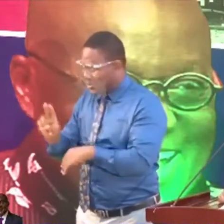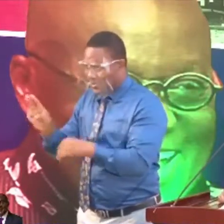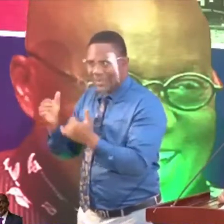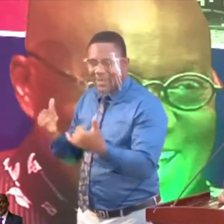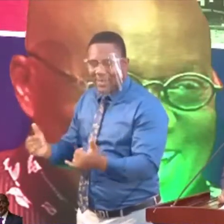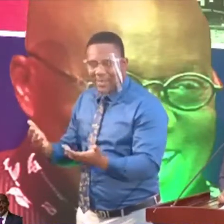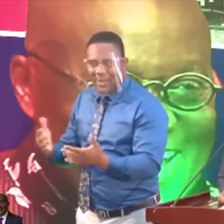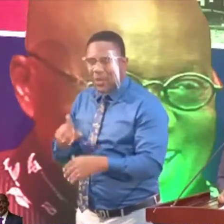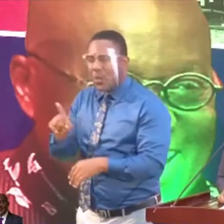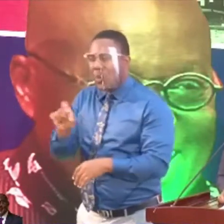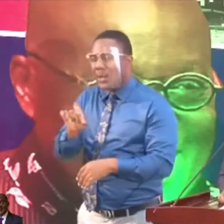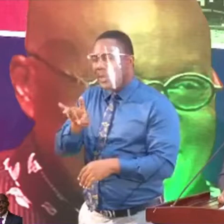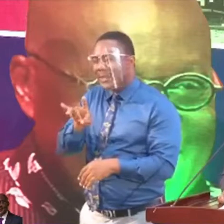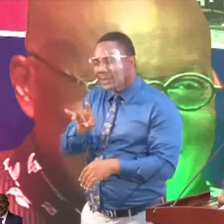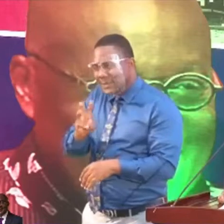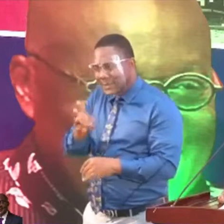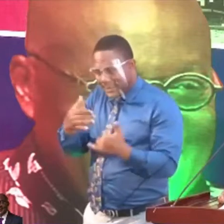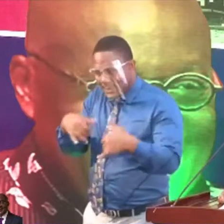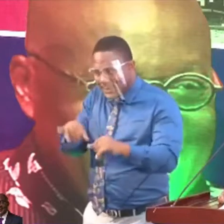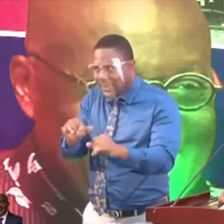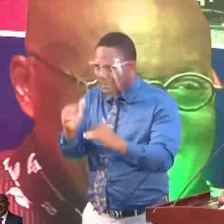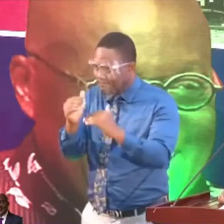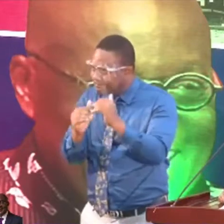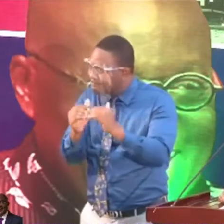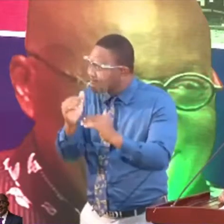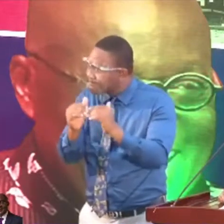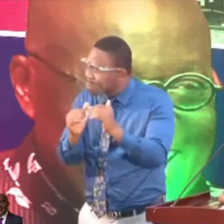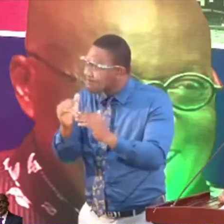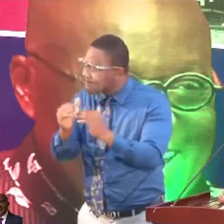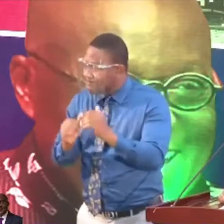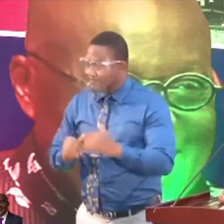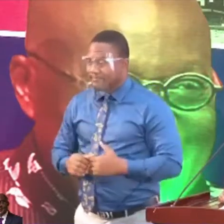and 186 are ongoing.